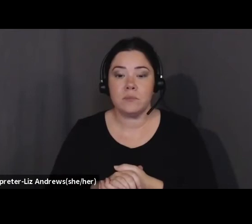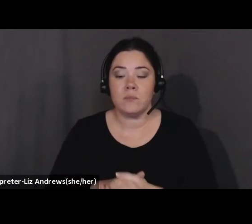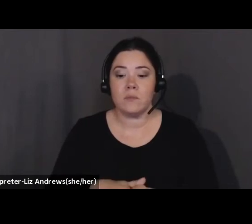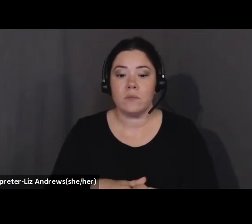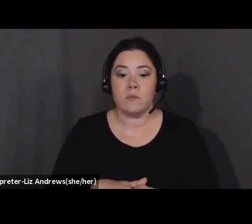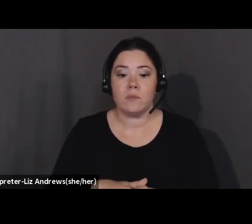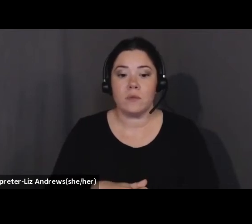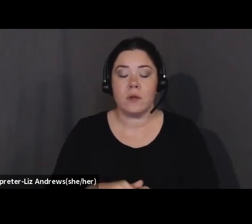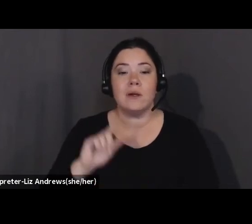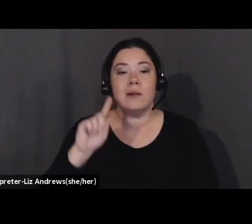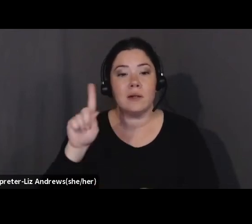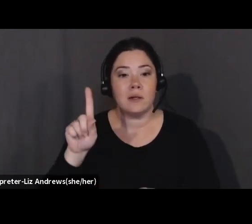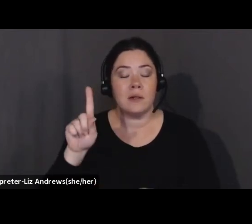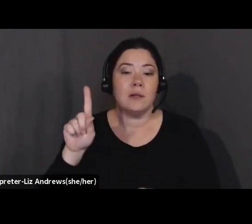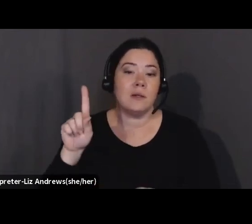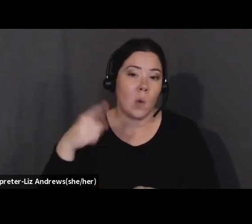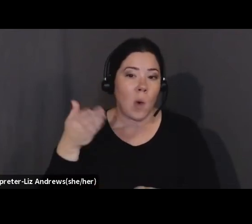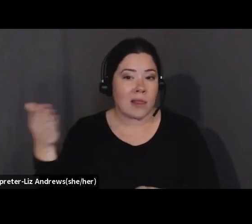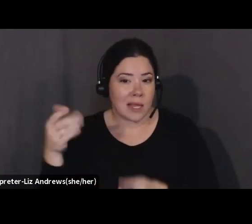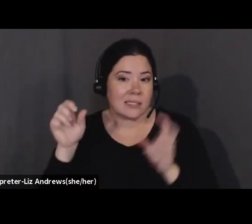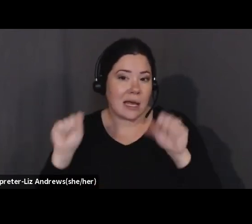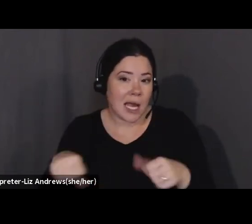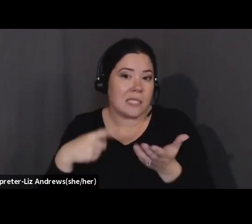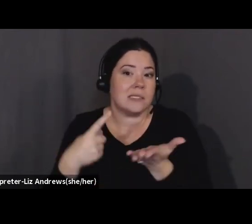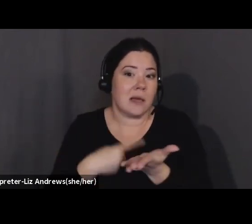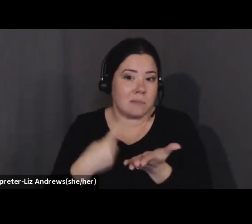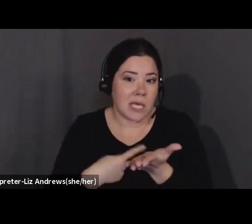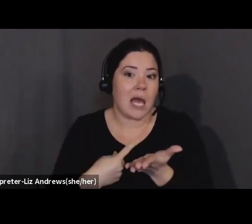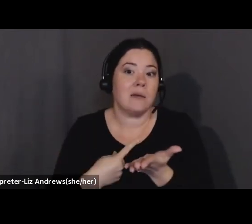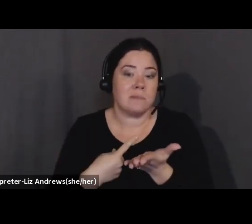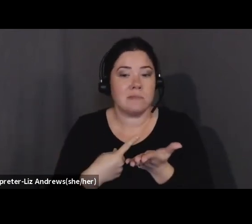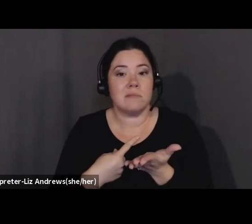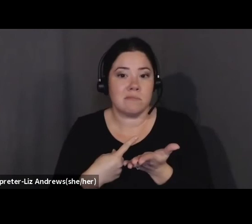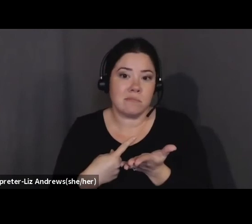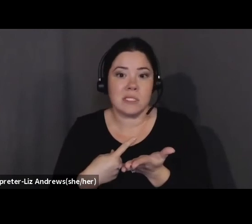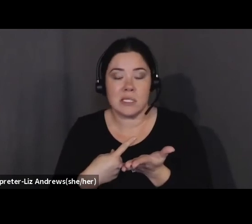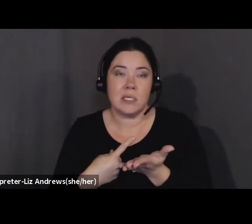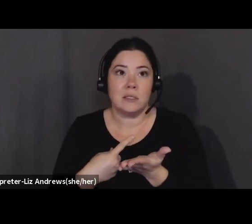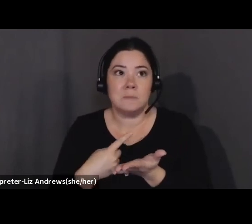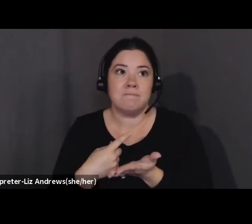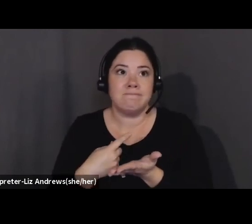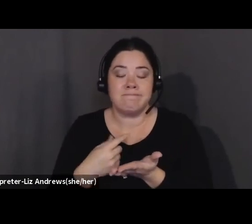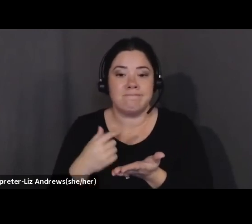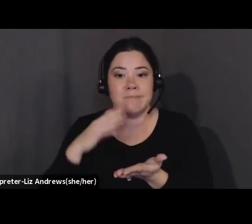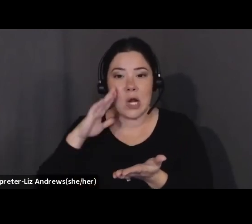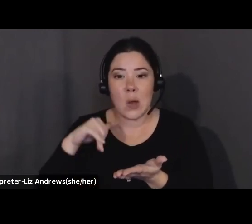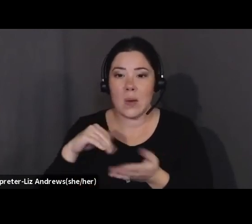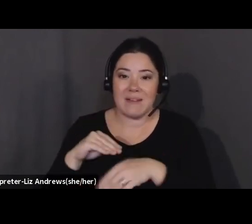that can sometimes be funded under money follows the person and